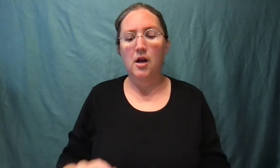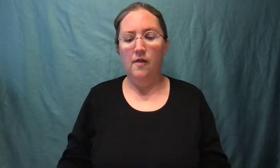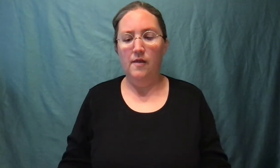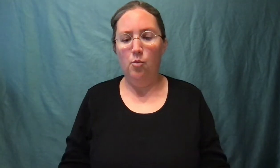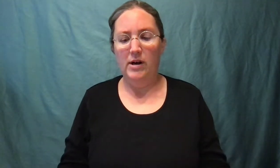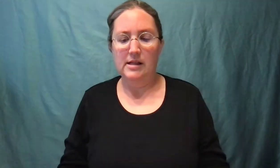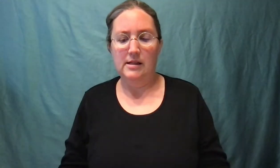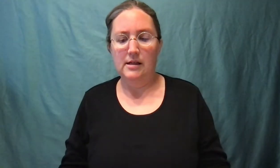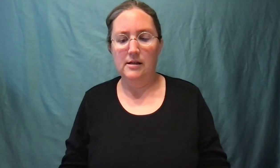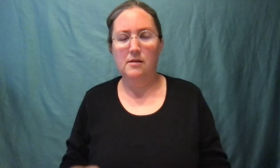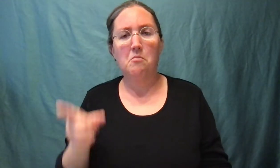what is this?